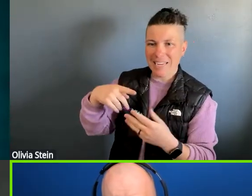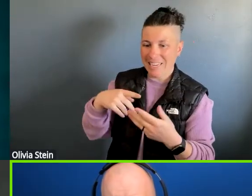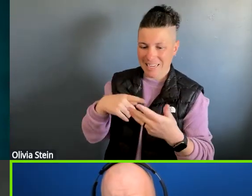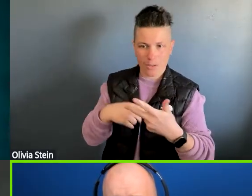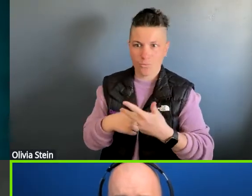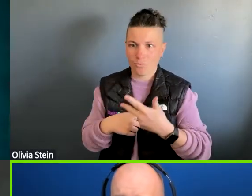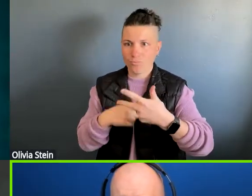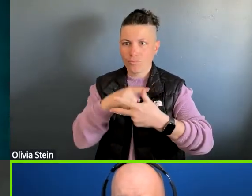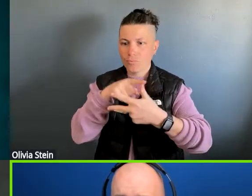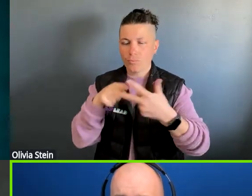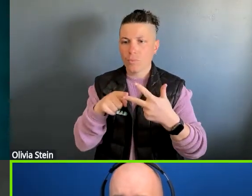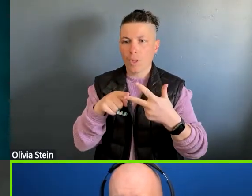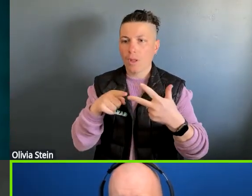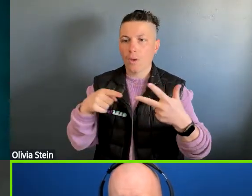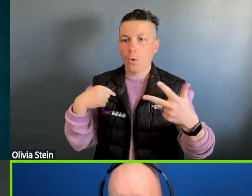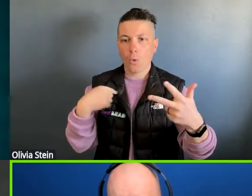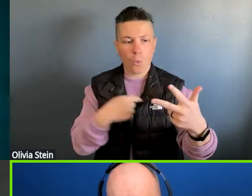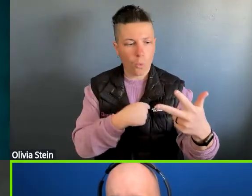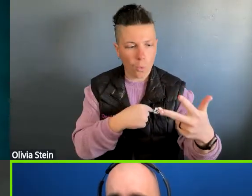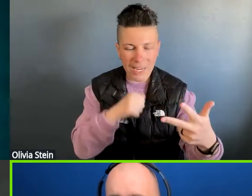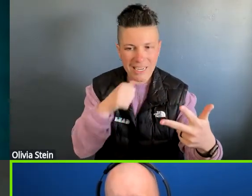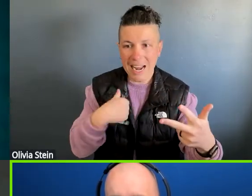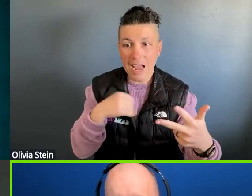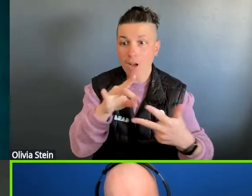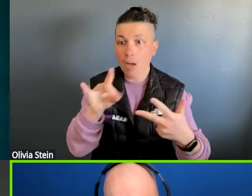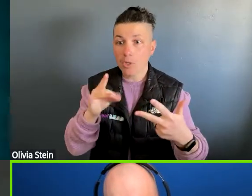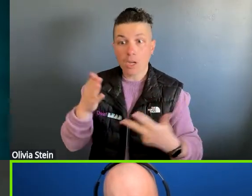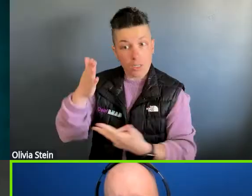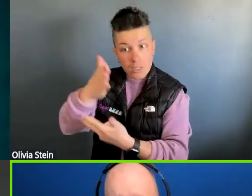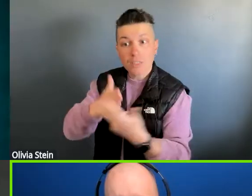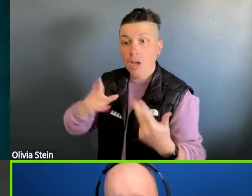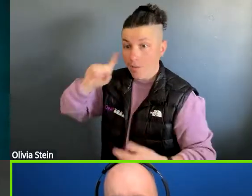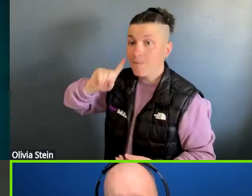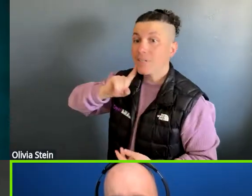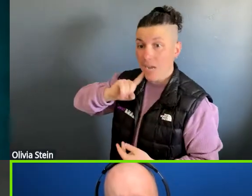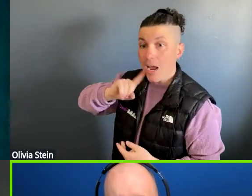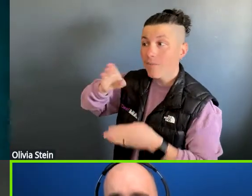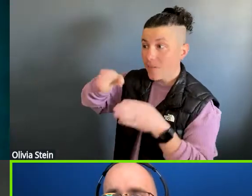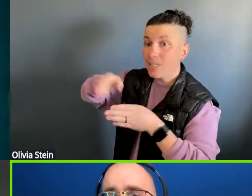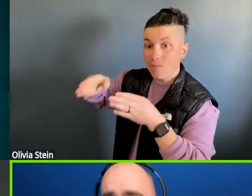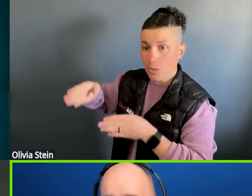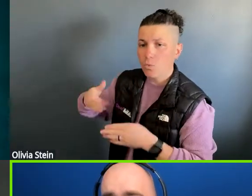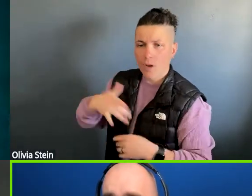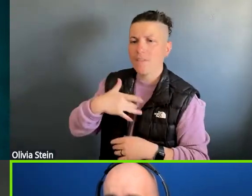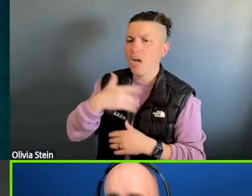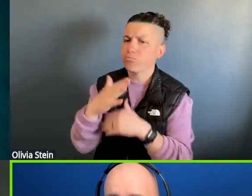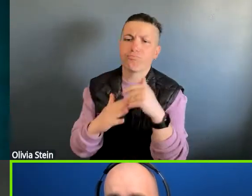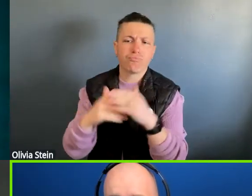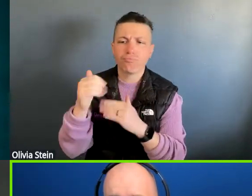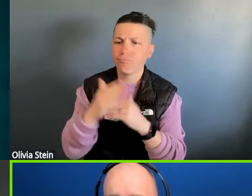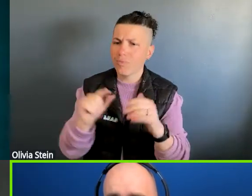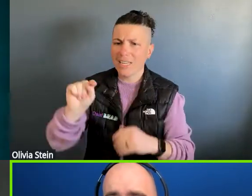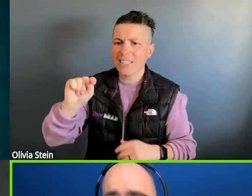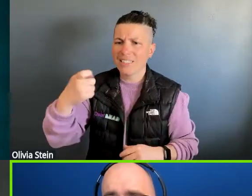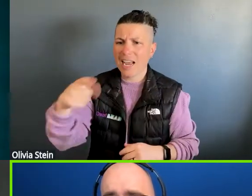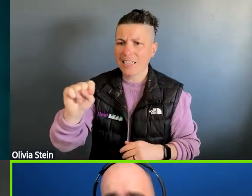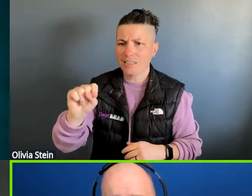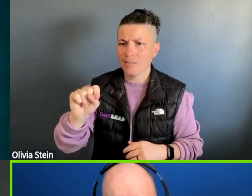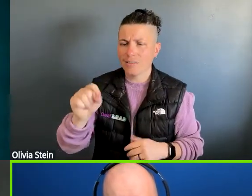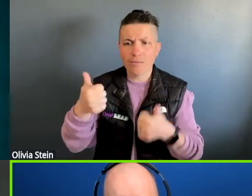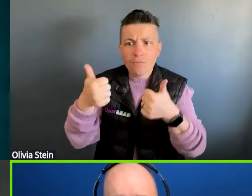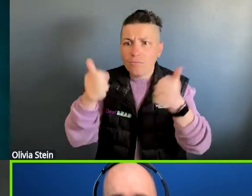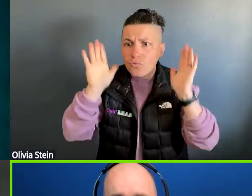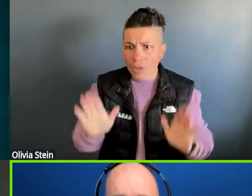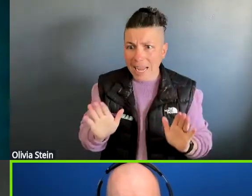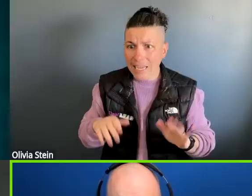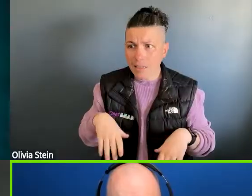great. Before we didn't have that option. We were more limited to the three. We didn't have the option. Are some deaf individuals who feel pretty